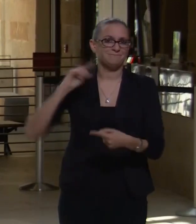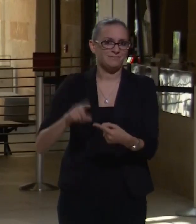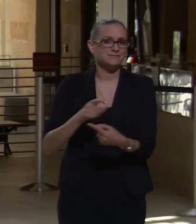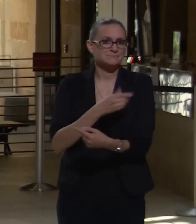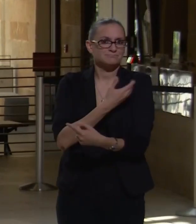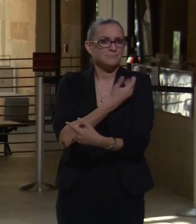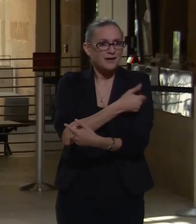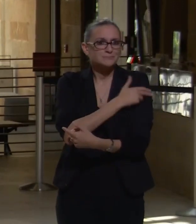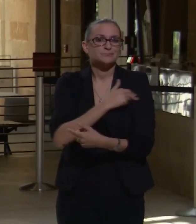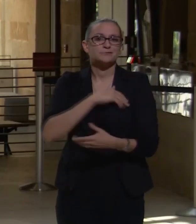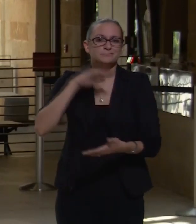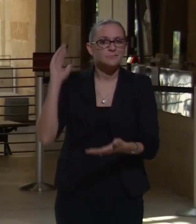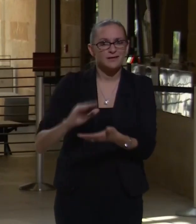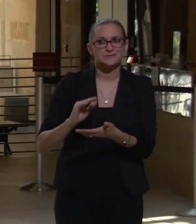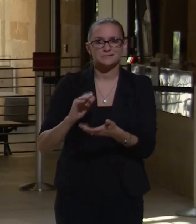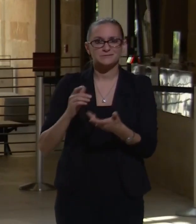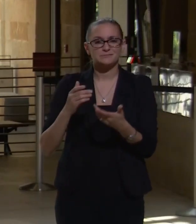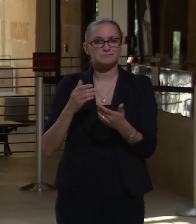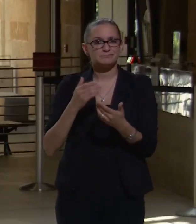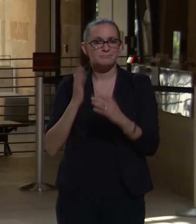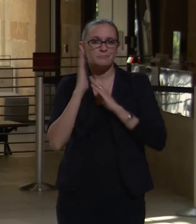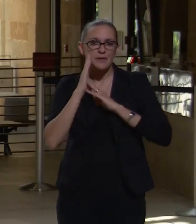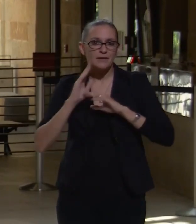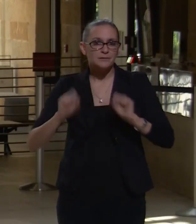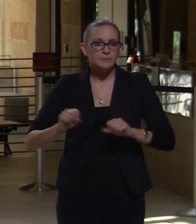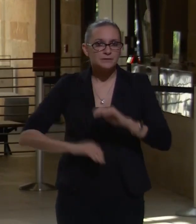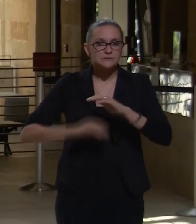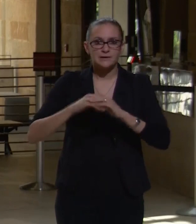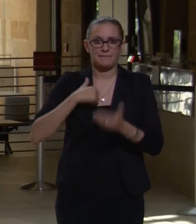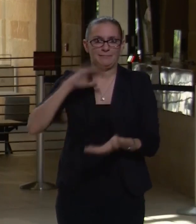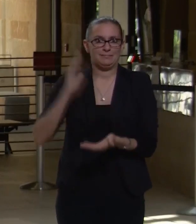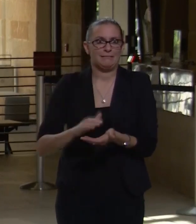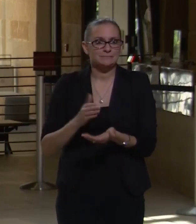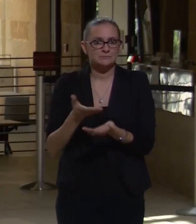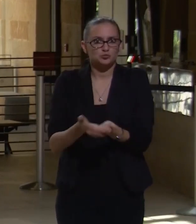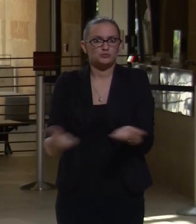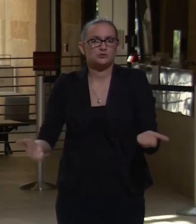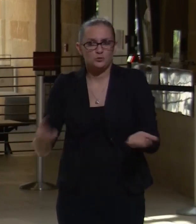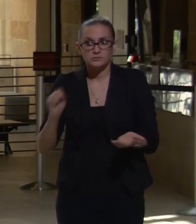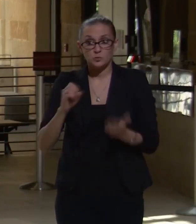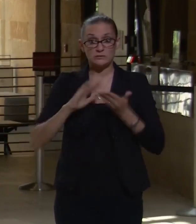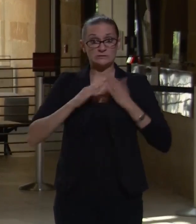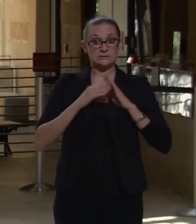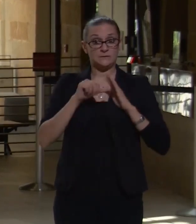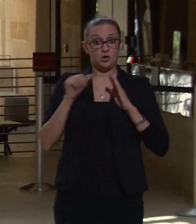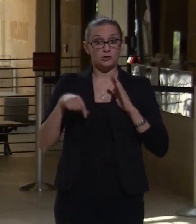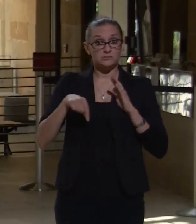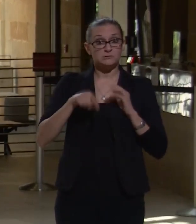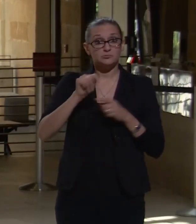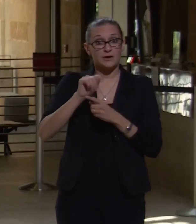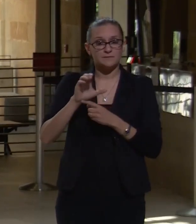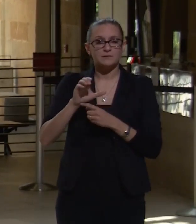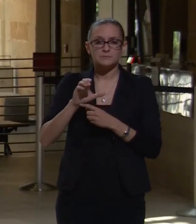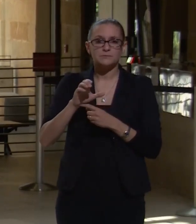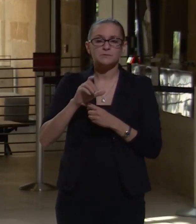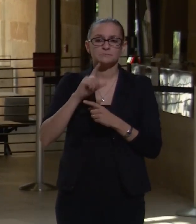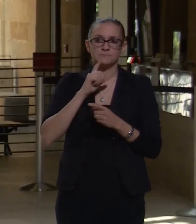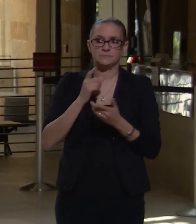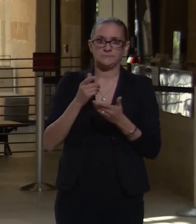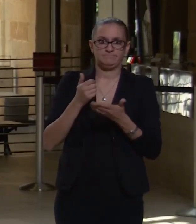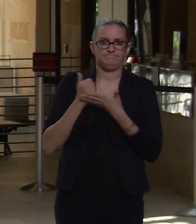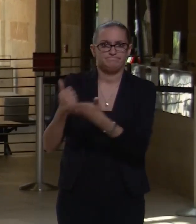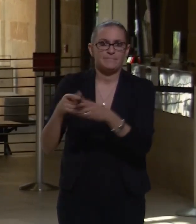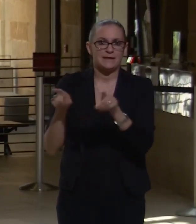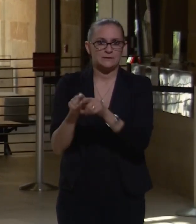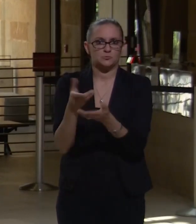bed capacity, they have less redundancy, they have less public health resources. So the City of Austin and Travis County is serving as a